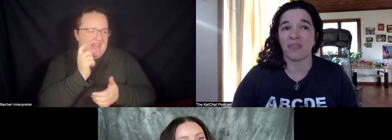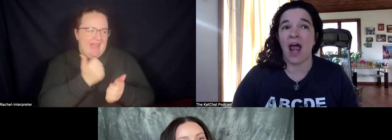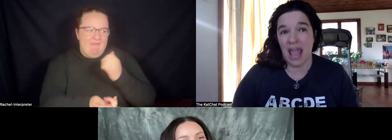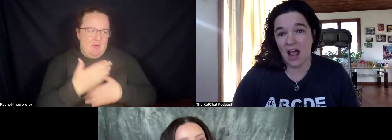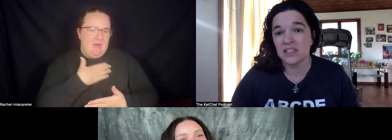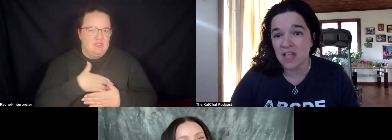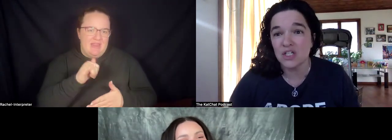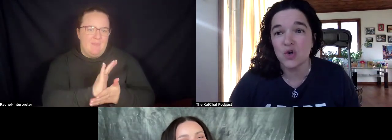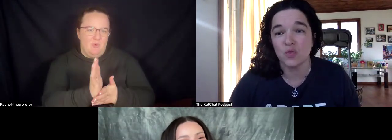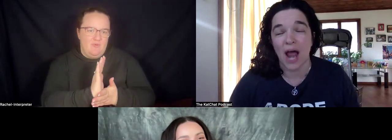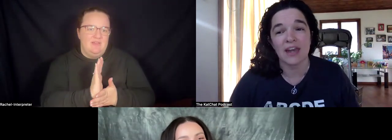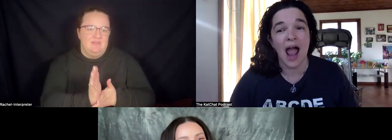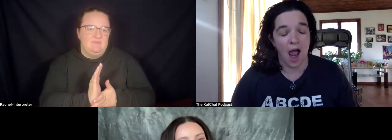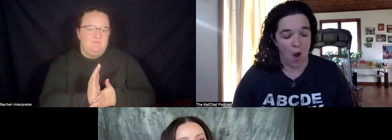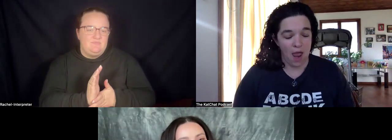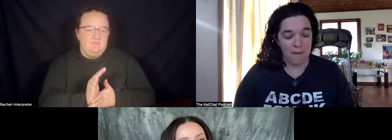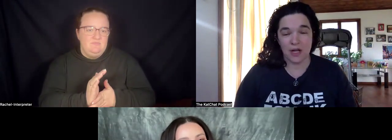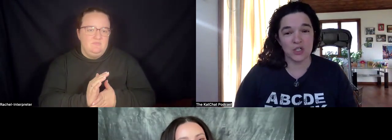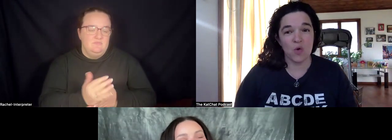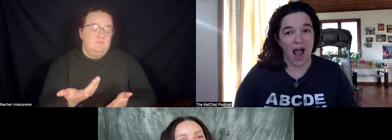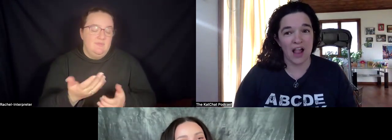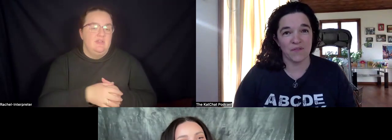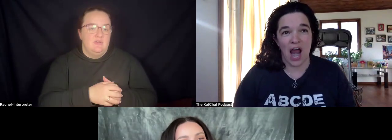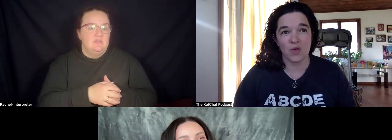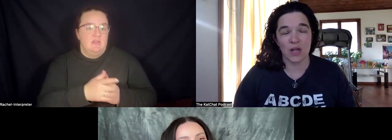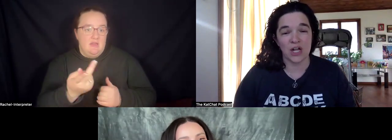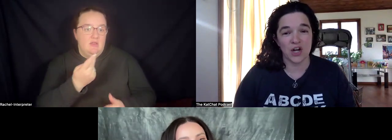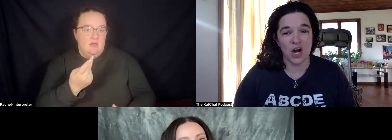the back then and they do yeah. right now because you and